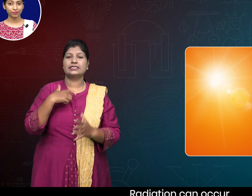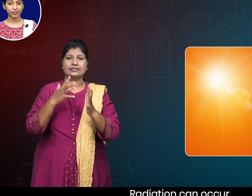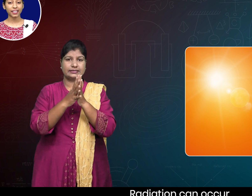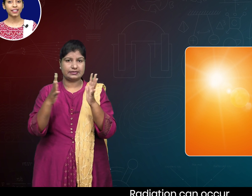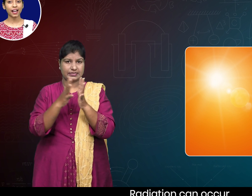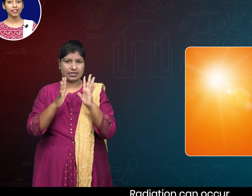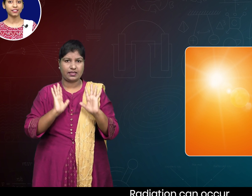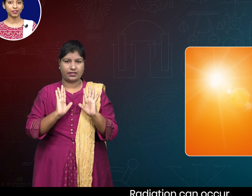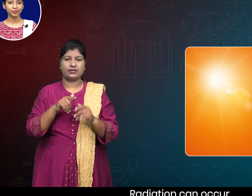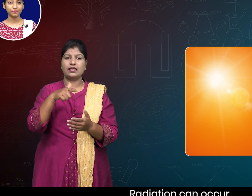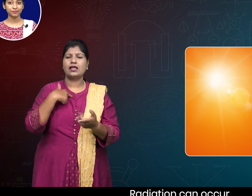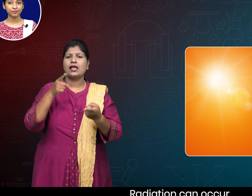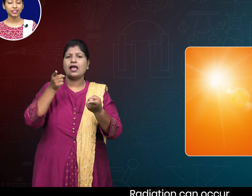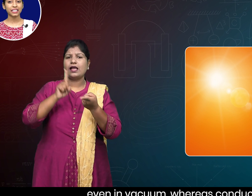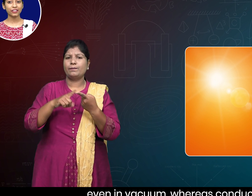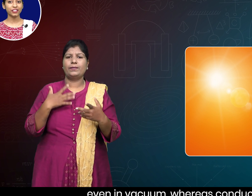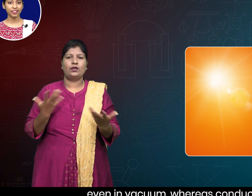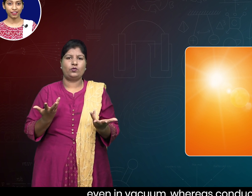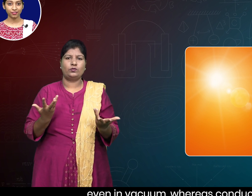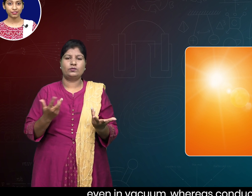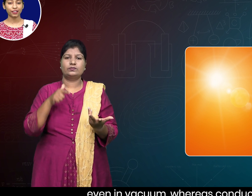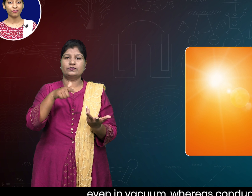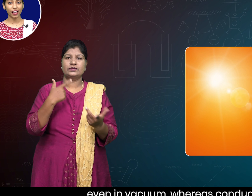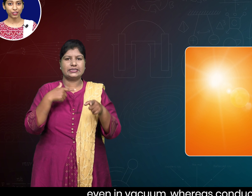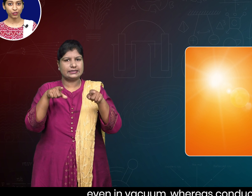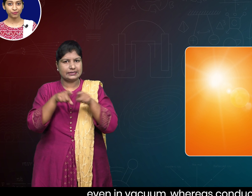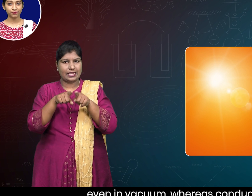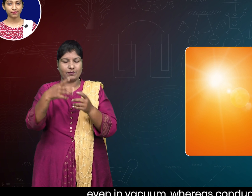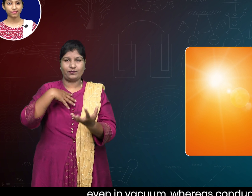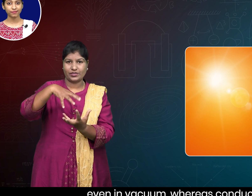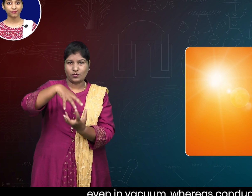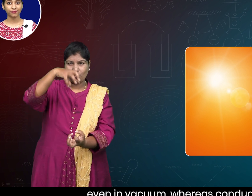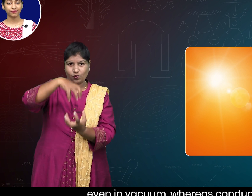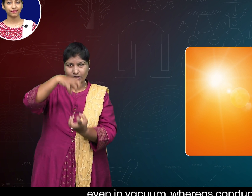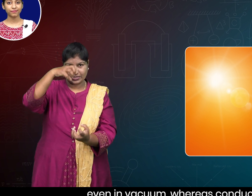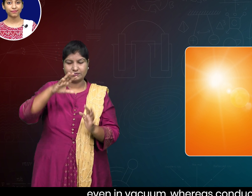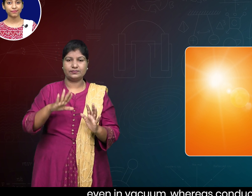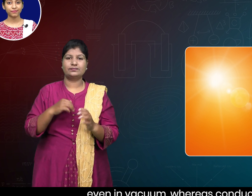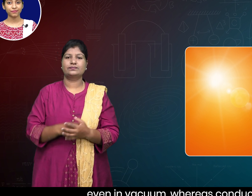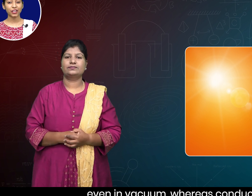Radiation can occur even in vacuum,